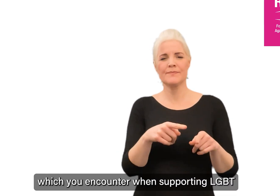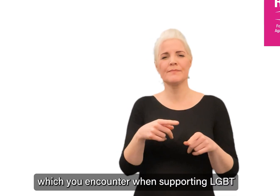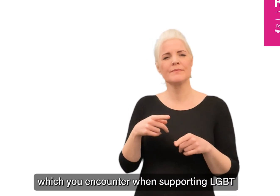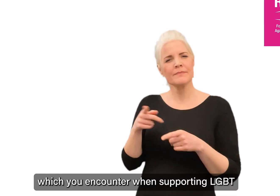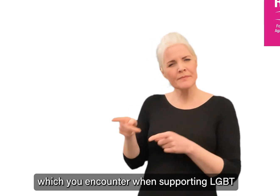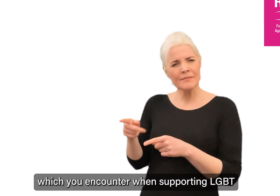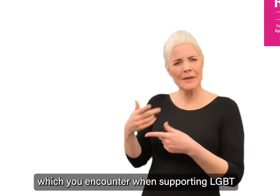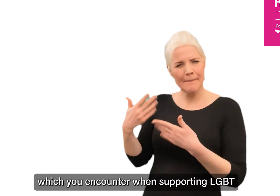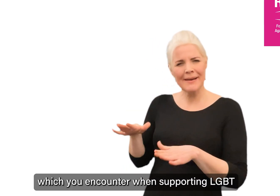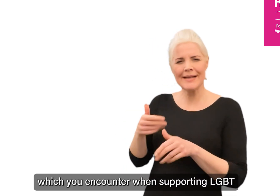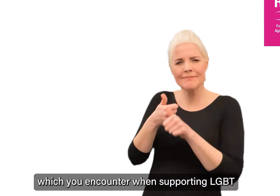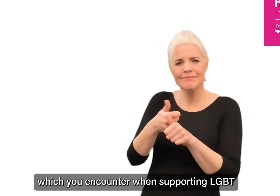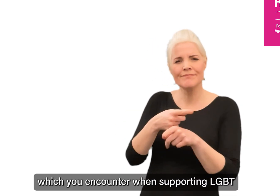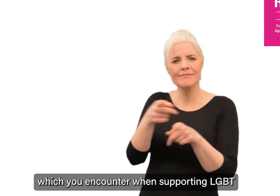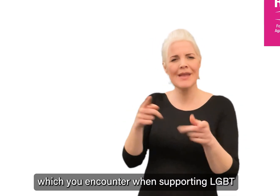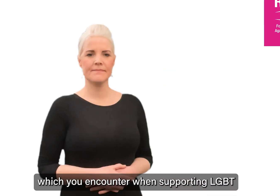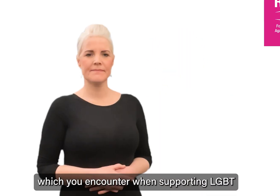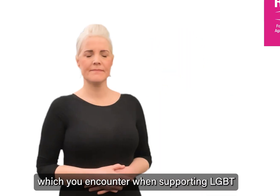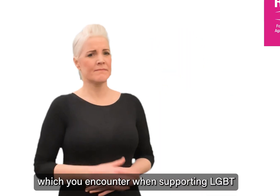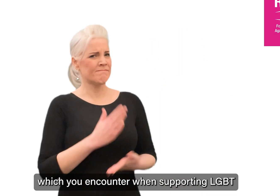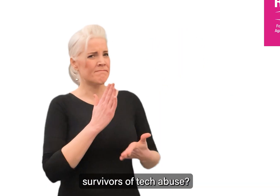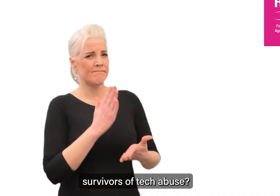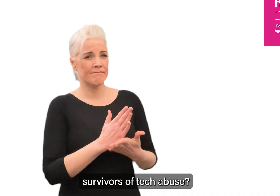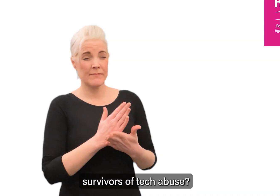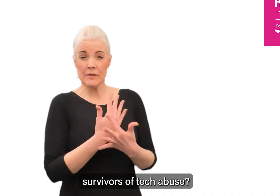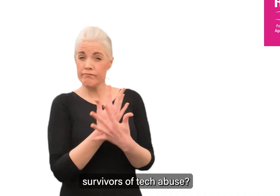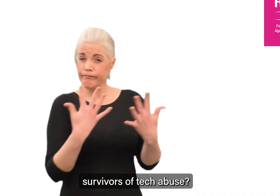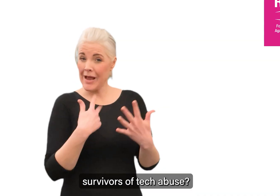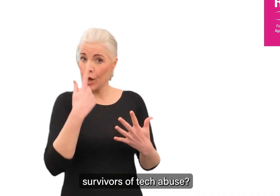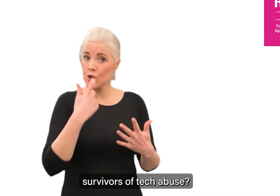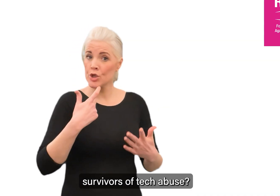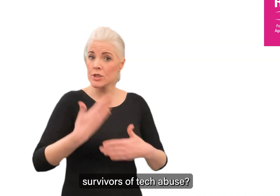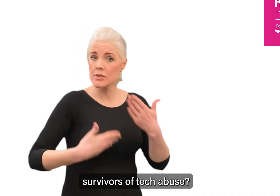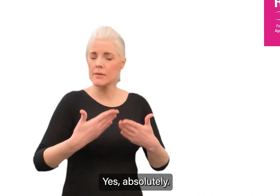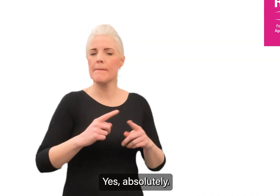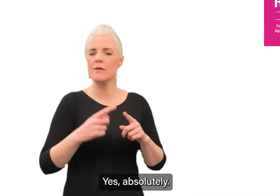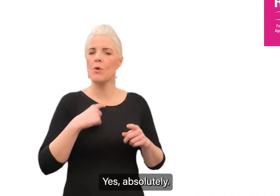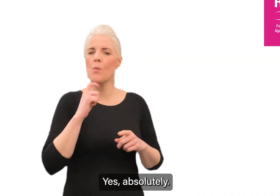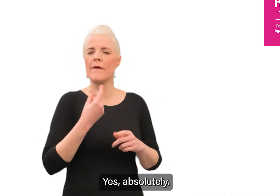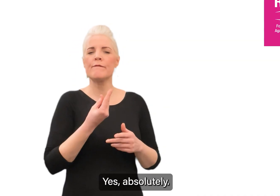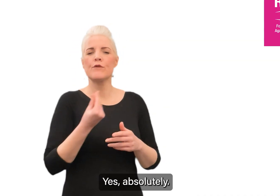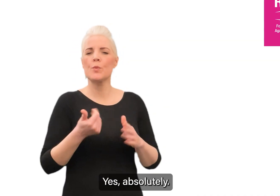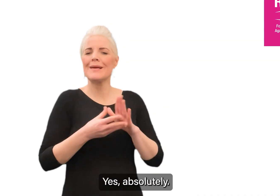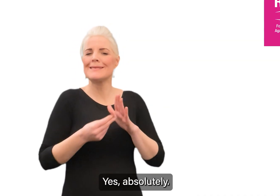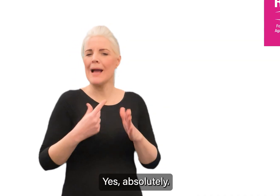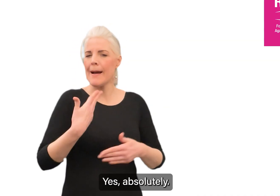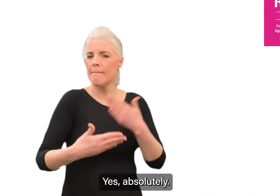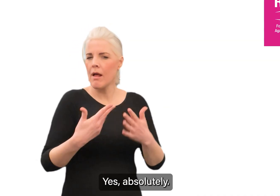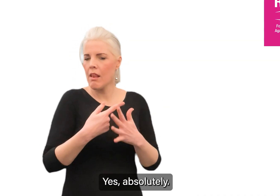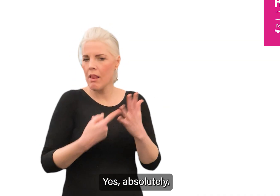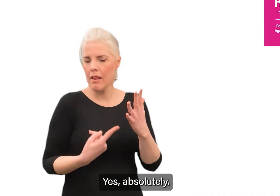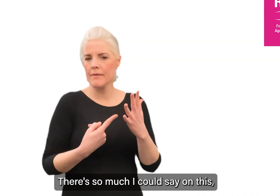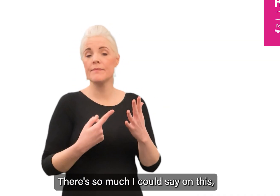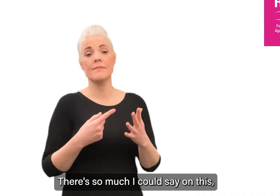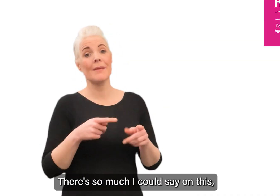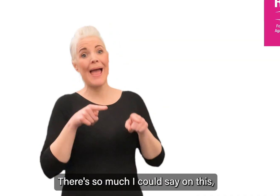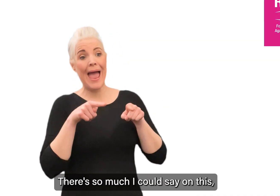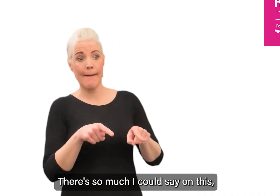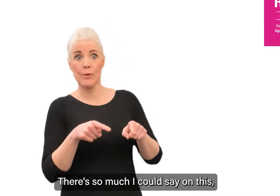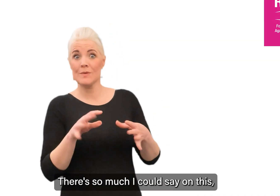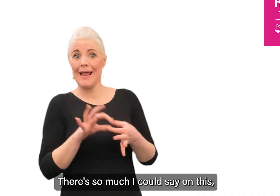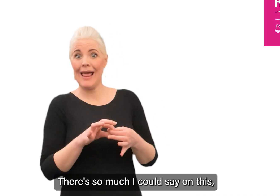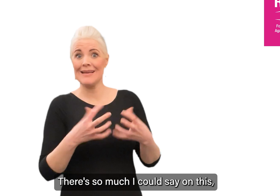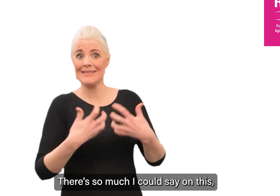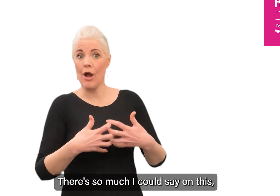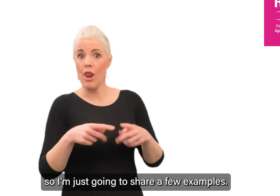which you encounter when supporting LGBT plus survivors of tech abuse? Yes, absolutely. There's so